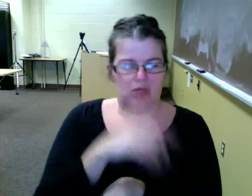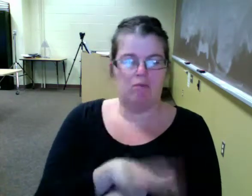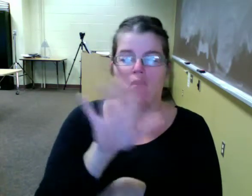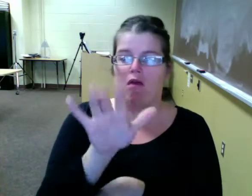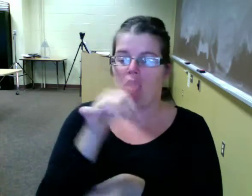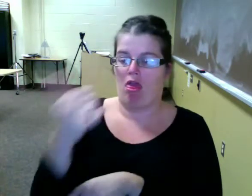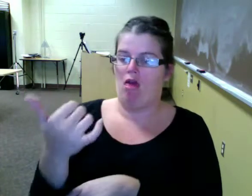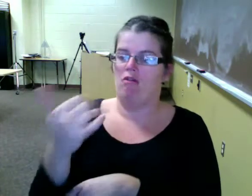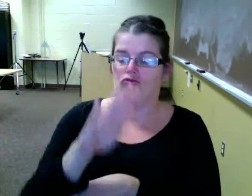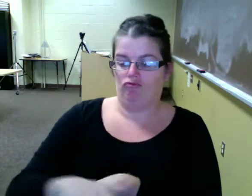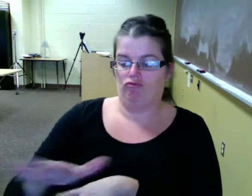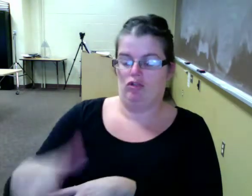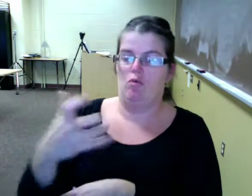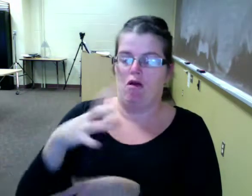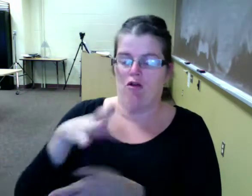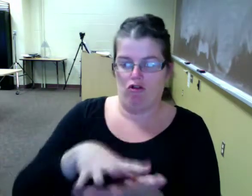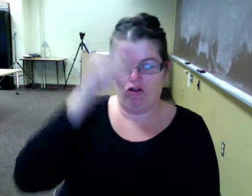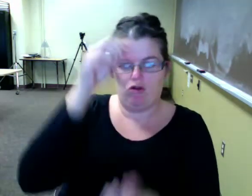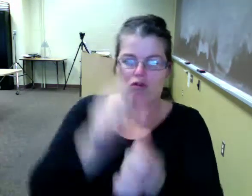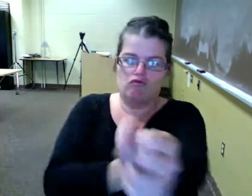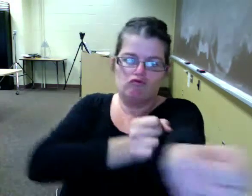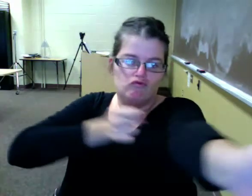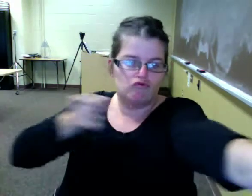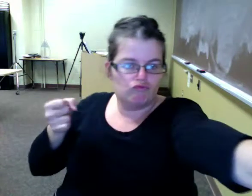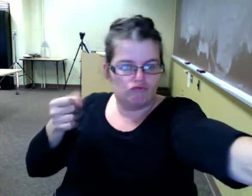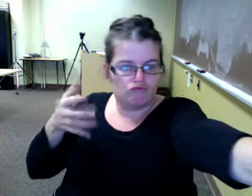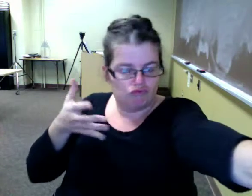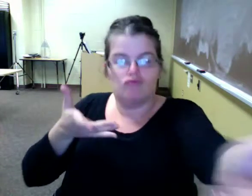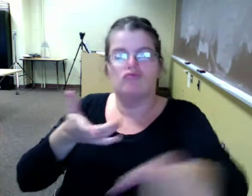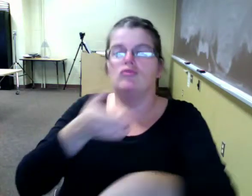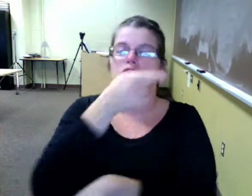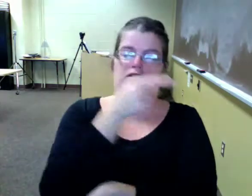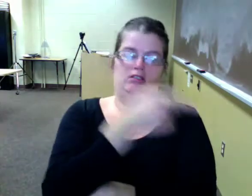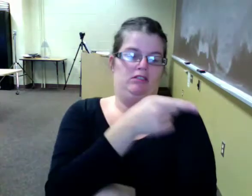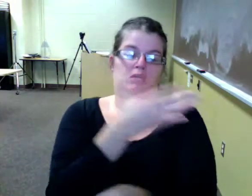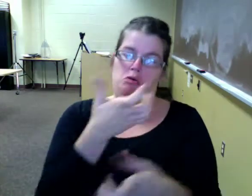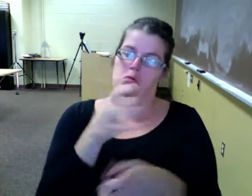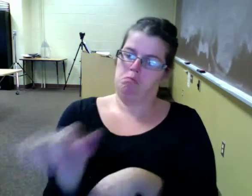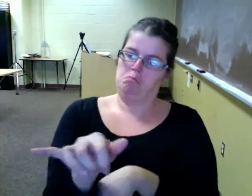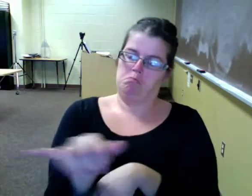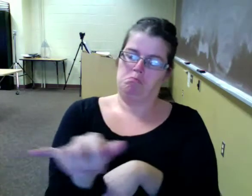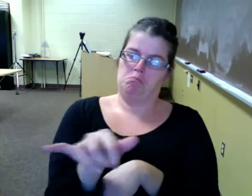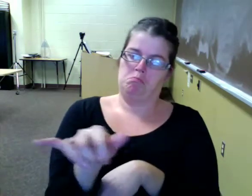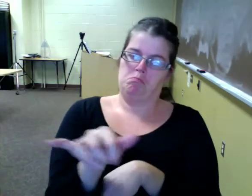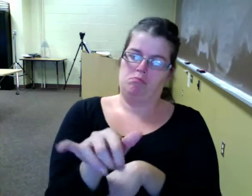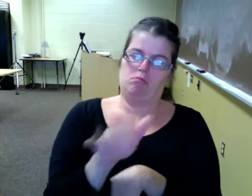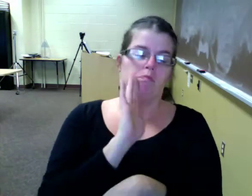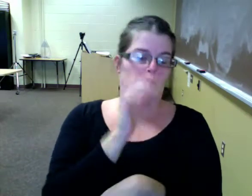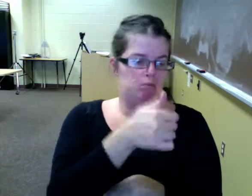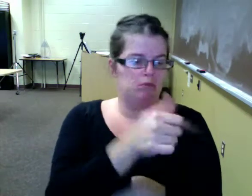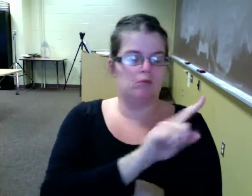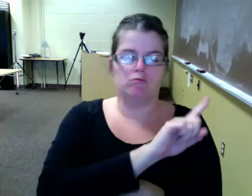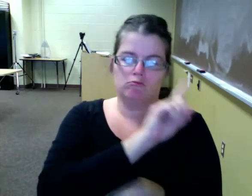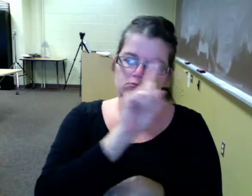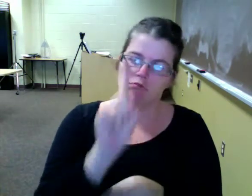archery, Danny was going to do it too. He would get up there and he trained his